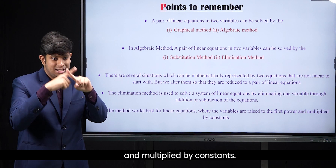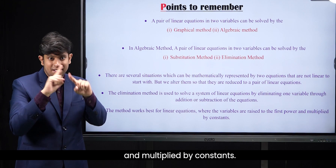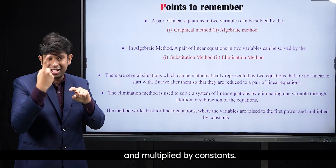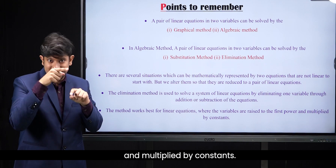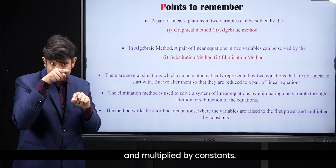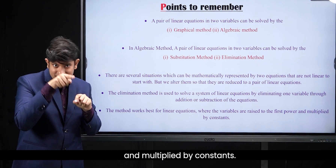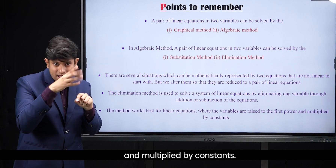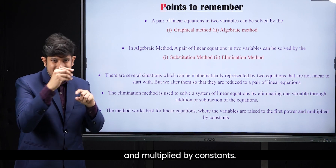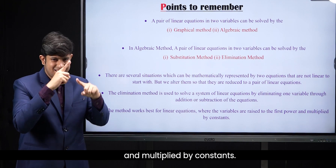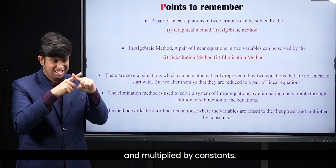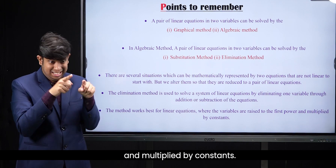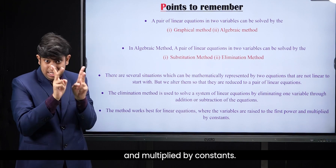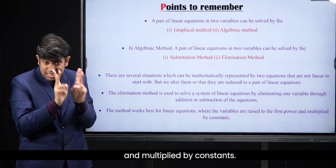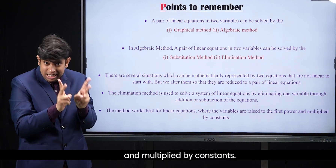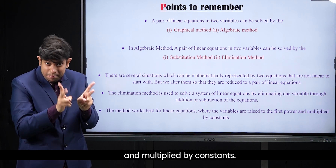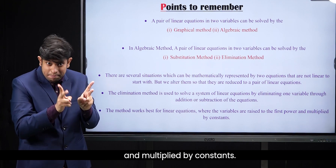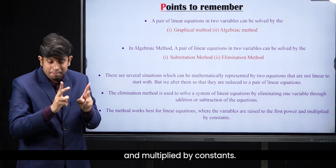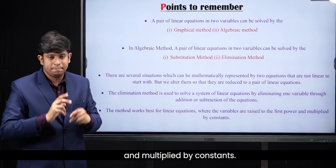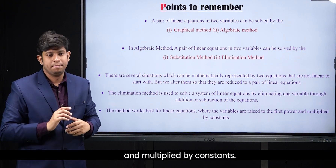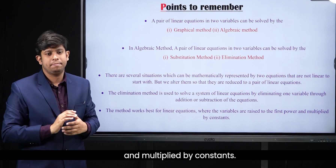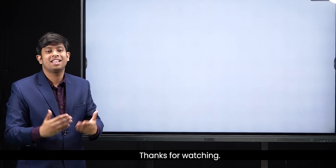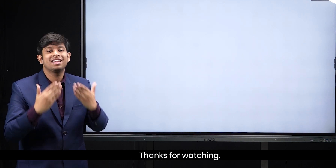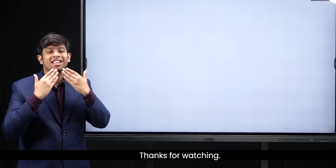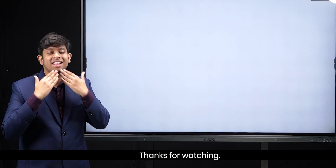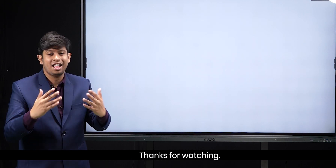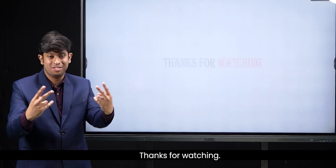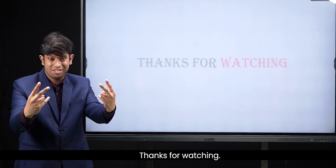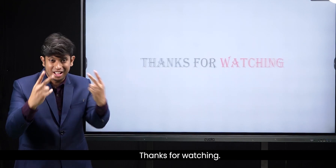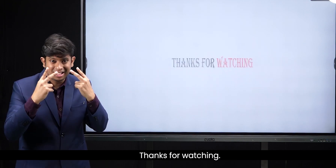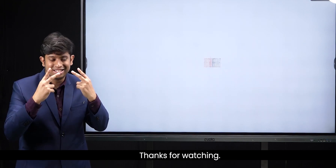by constants. Thanks for watching.